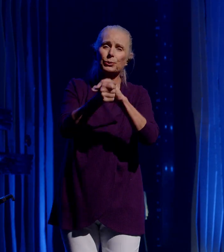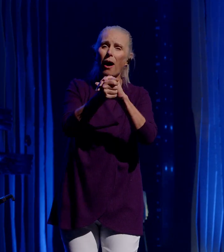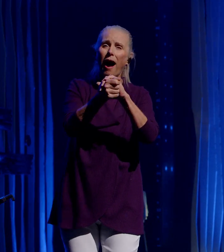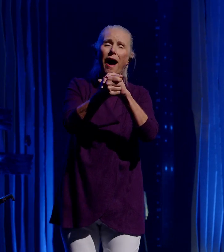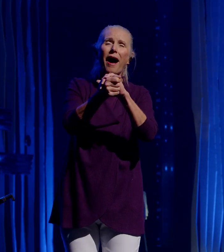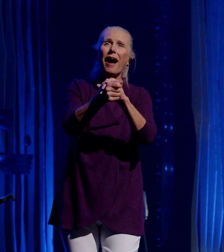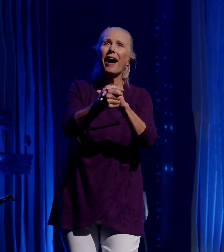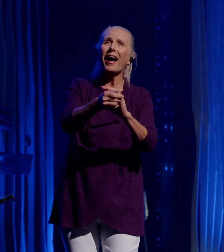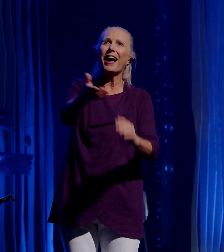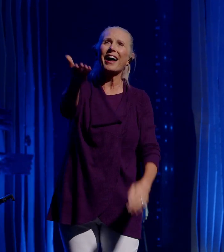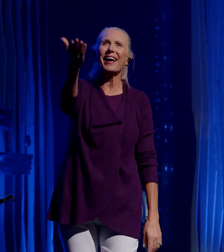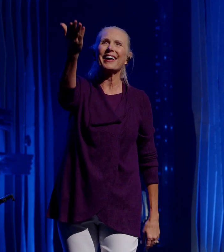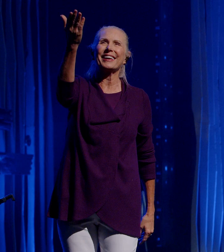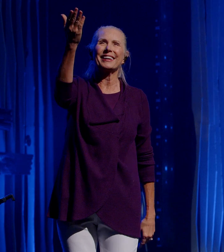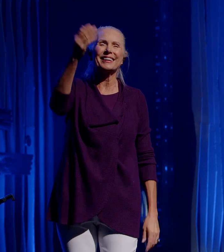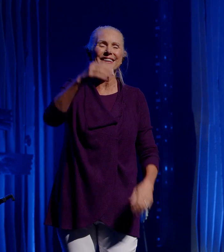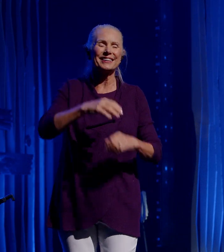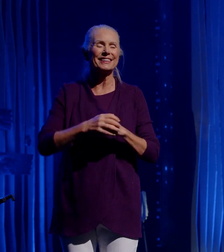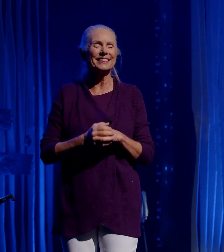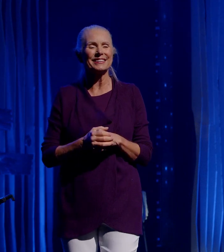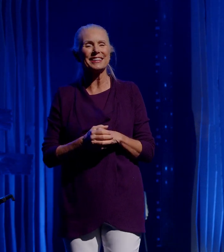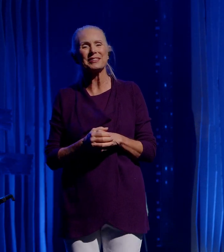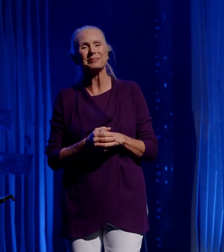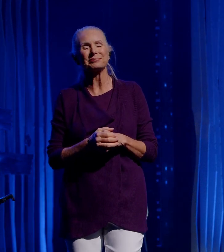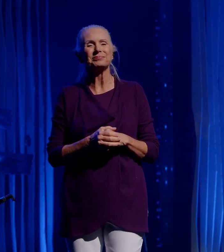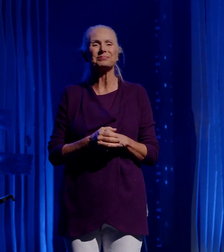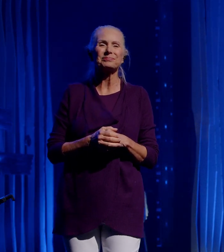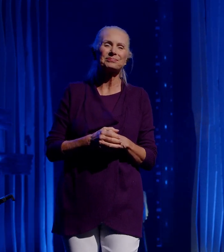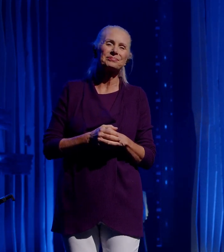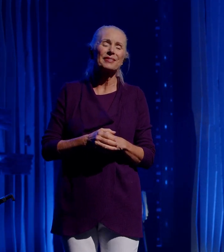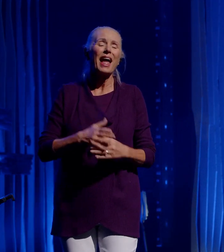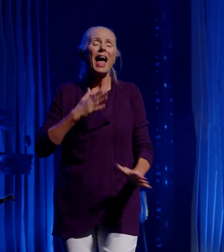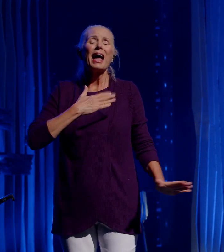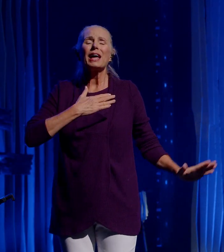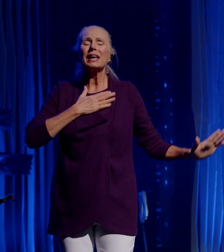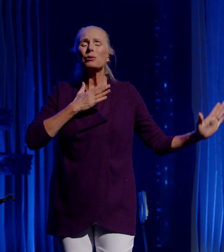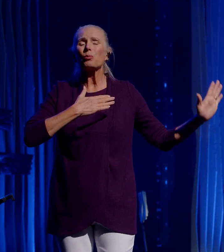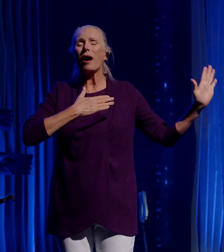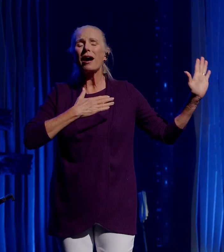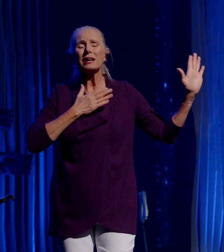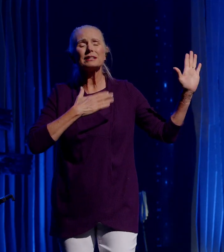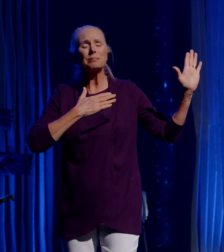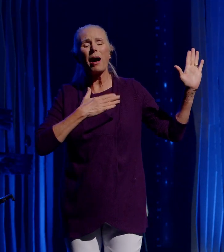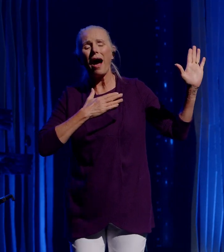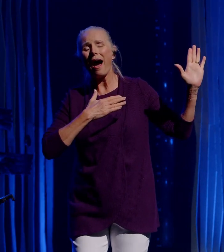to hide. Oh, it was my